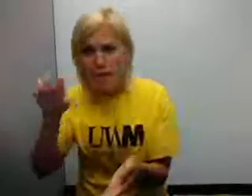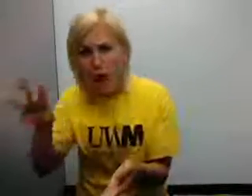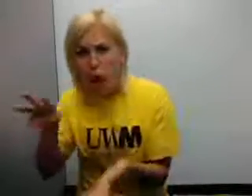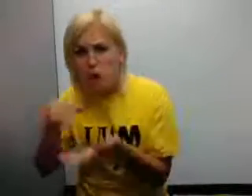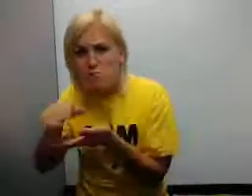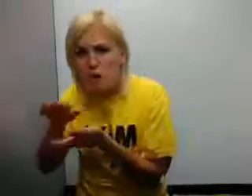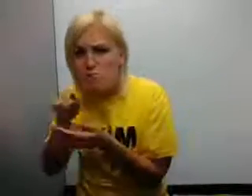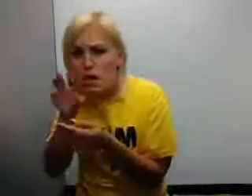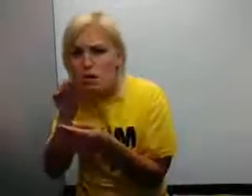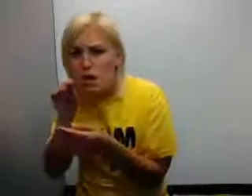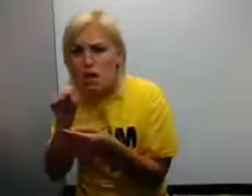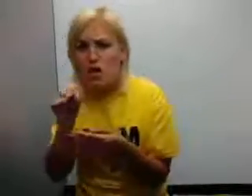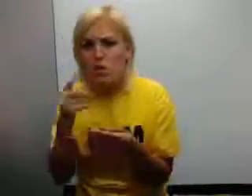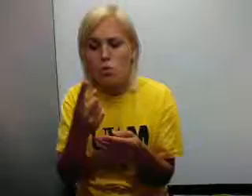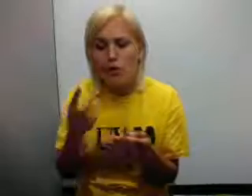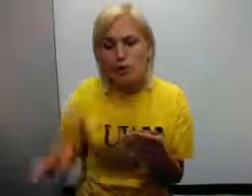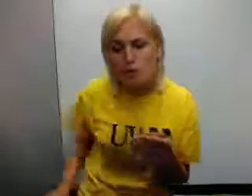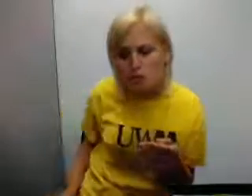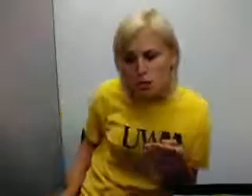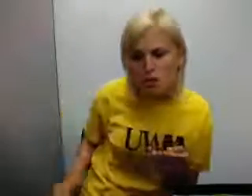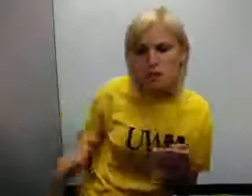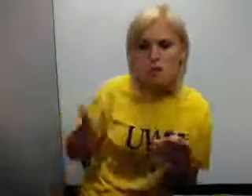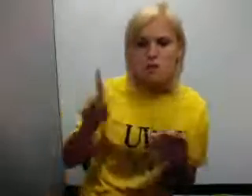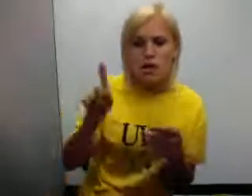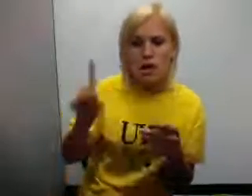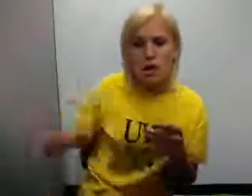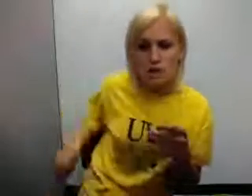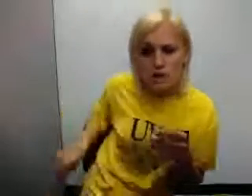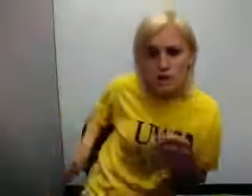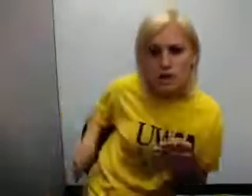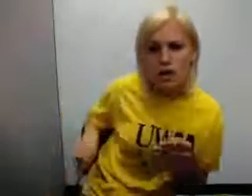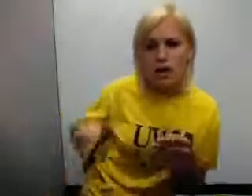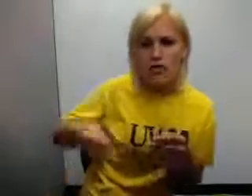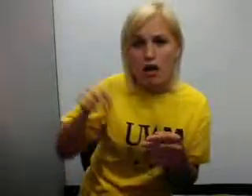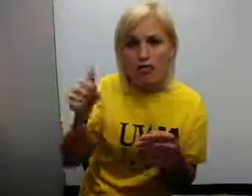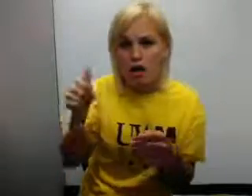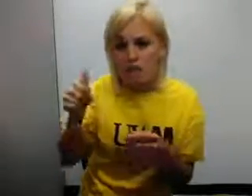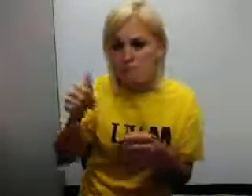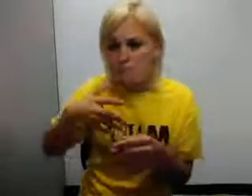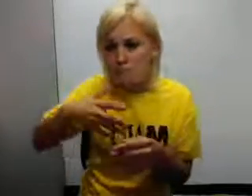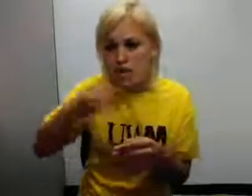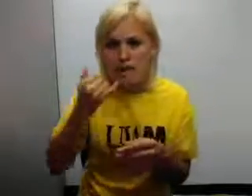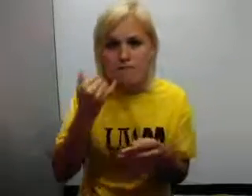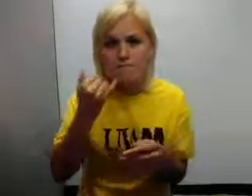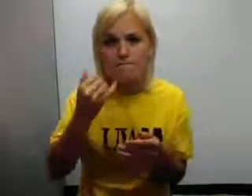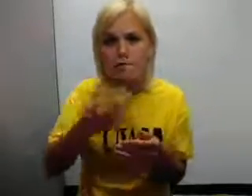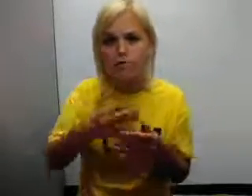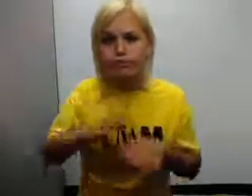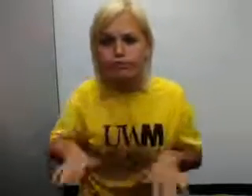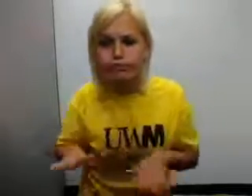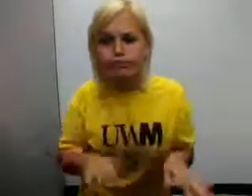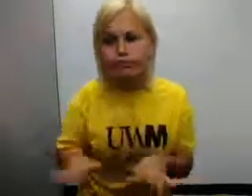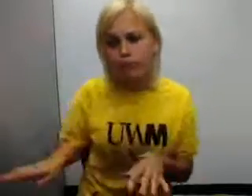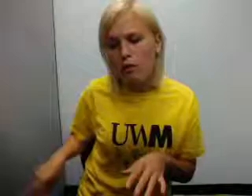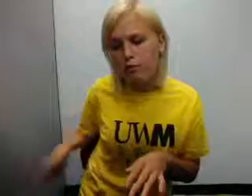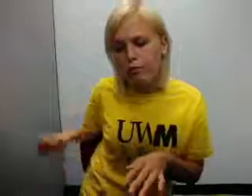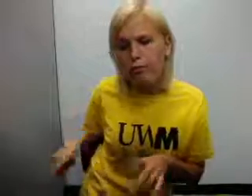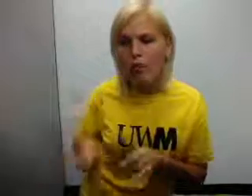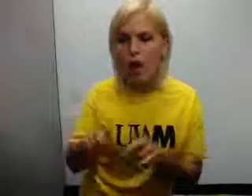One wags its tail in pleasure, the other in anger. When we point out similarities between things, we are comparing